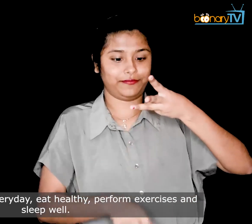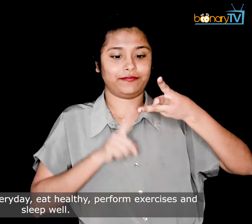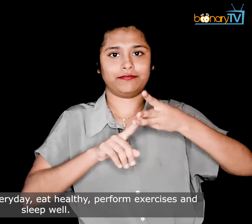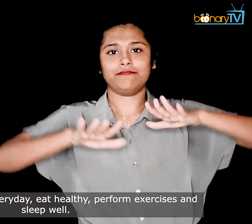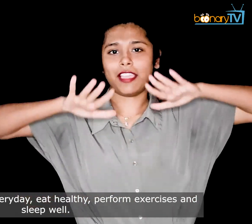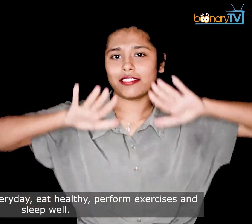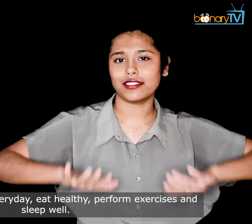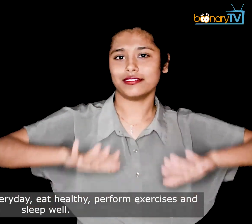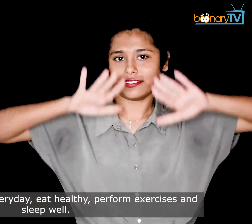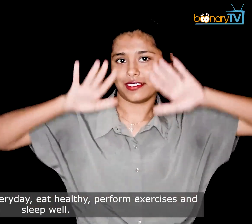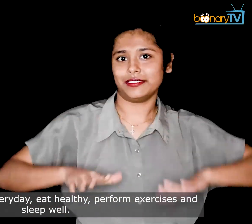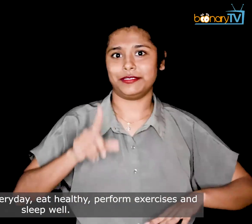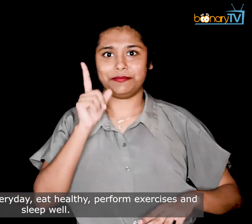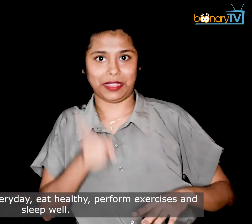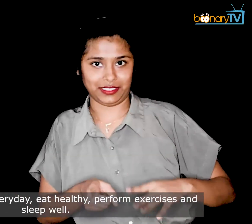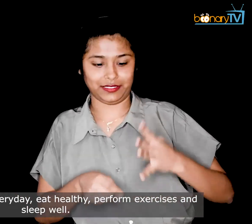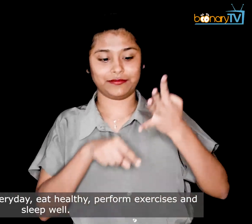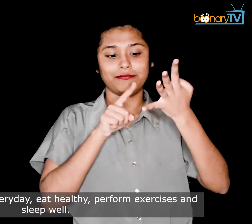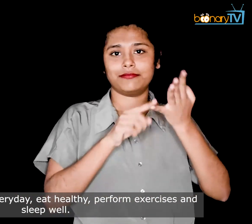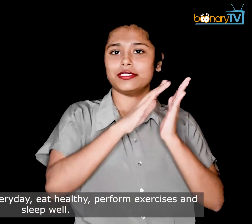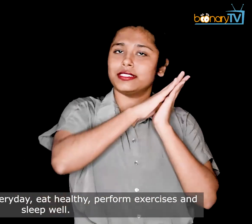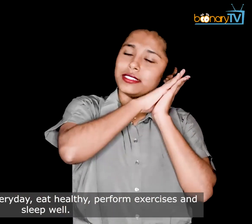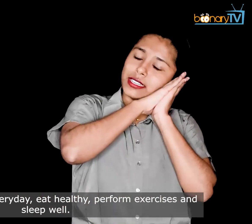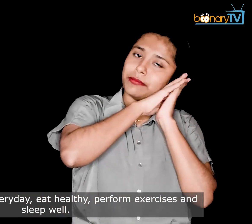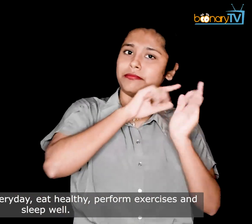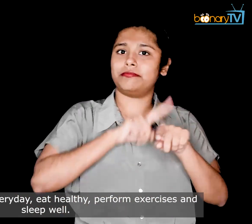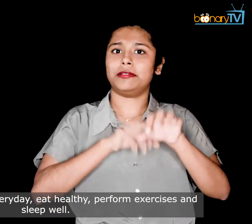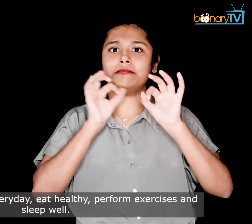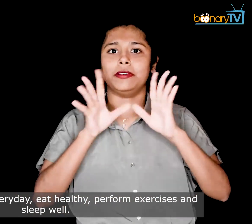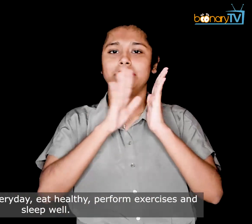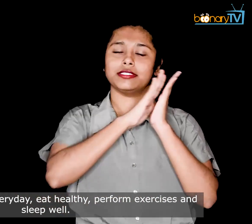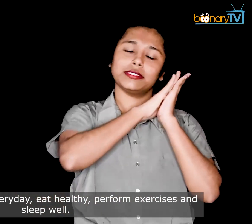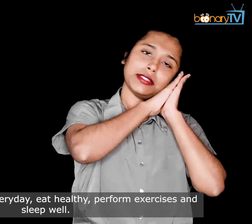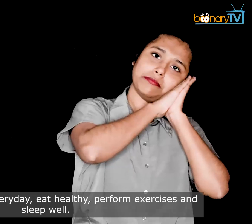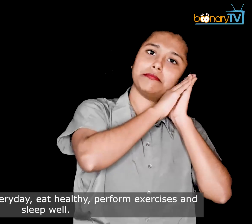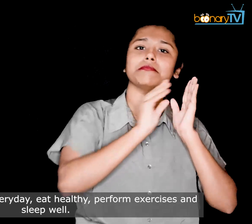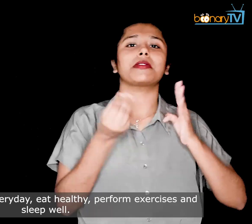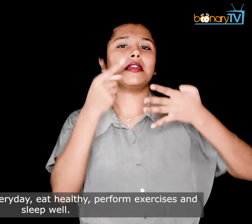perform exercises and sleep well.